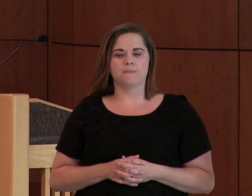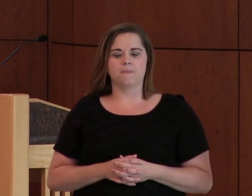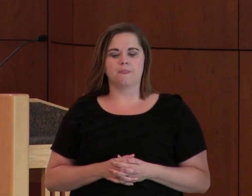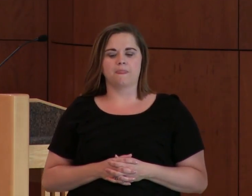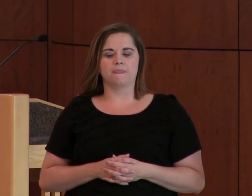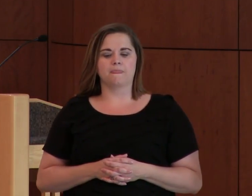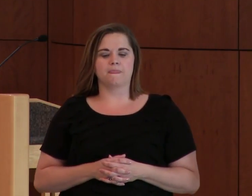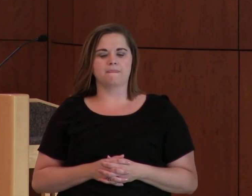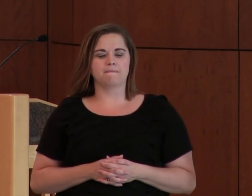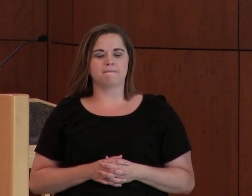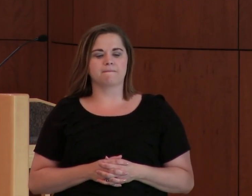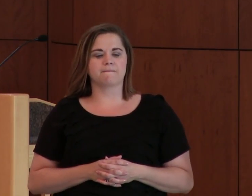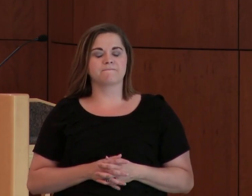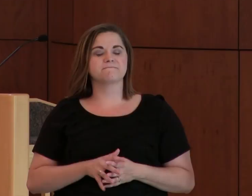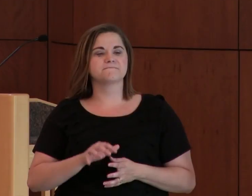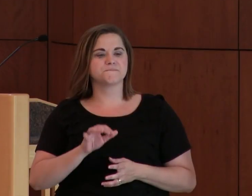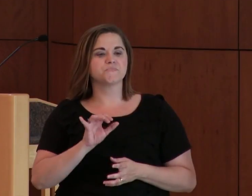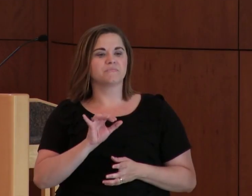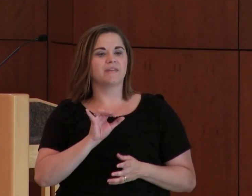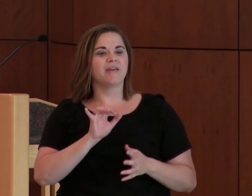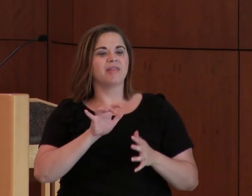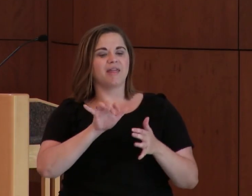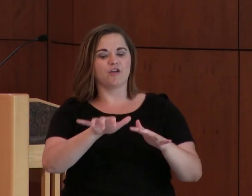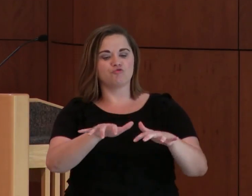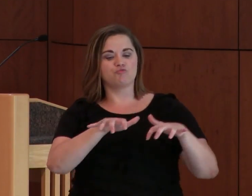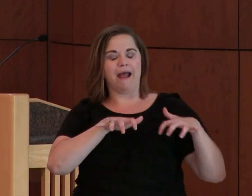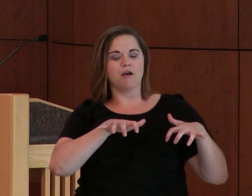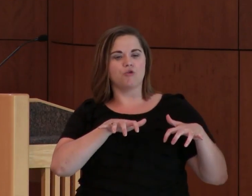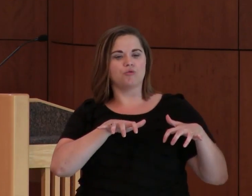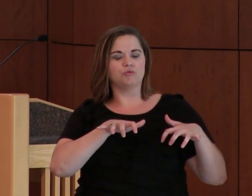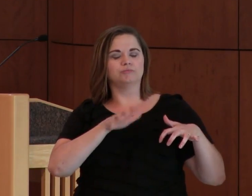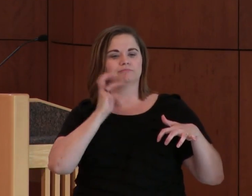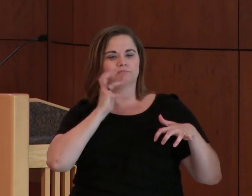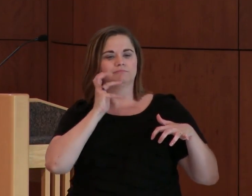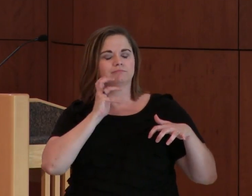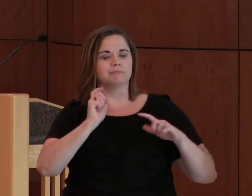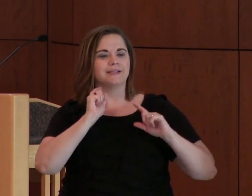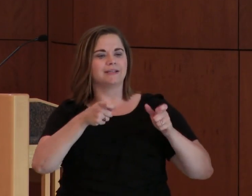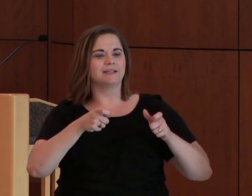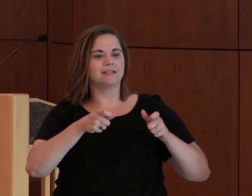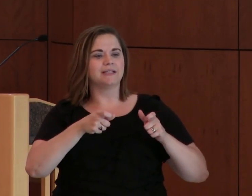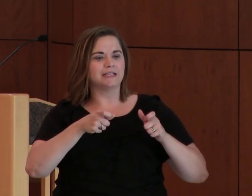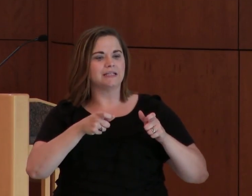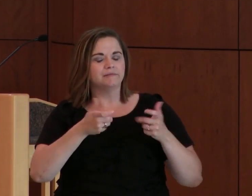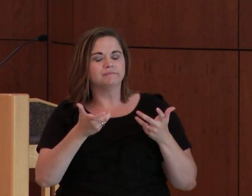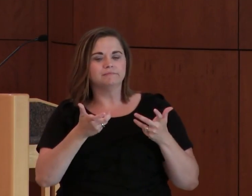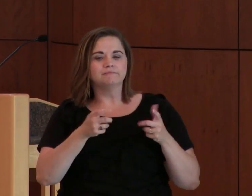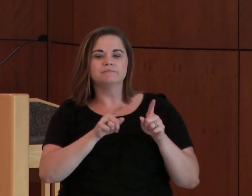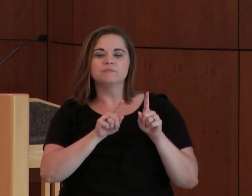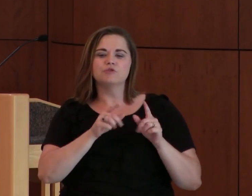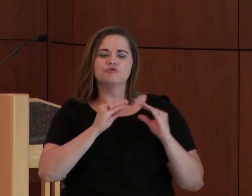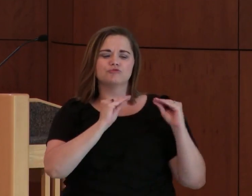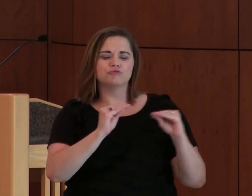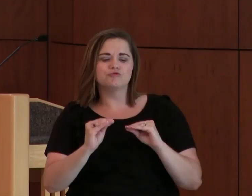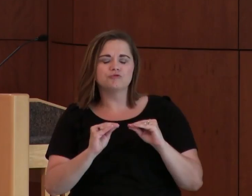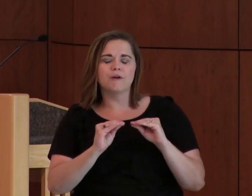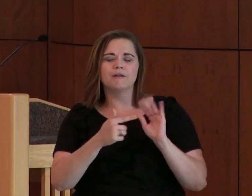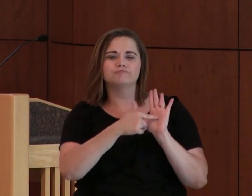And they are given a great gift that day as well, as they are taught to show mercy, as they understand